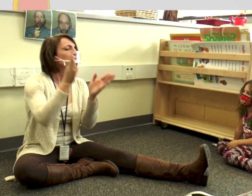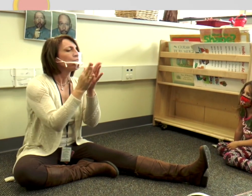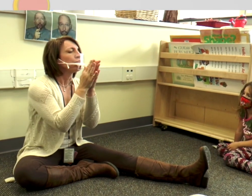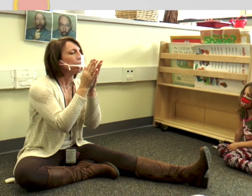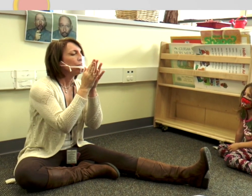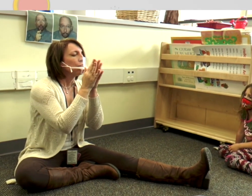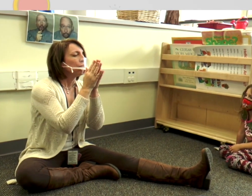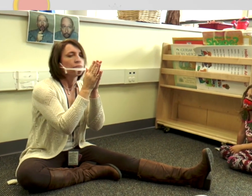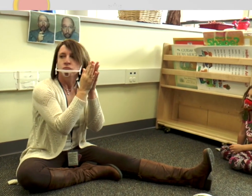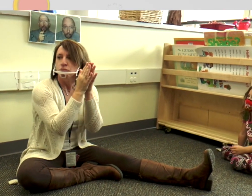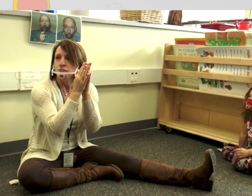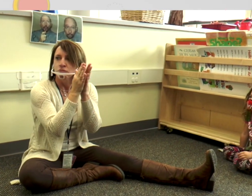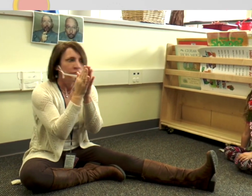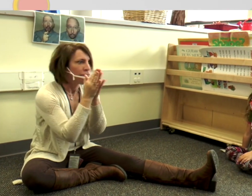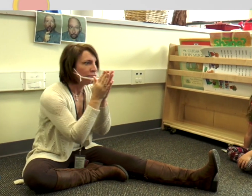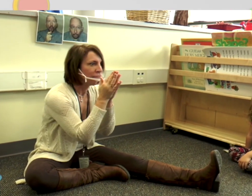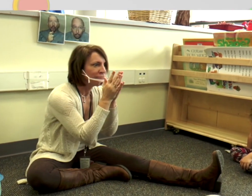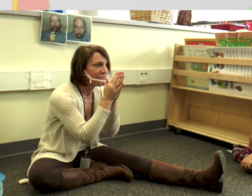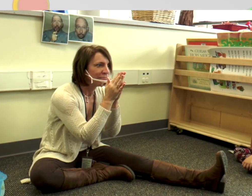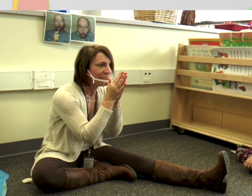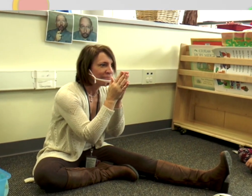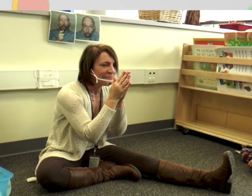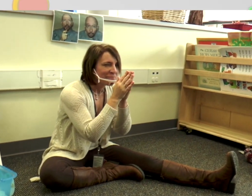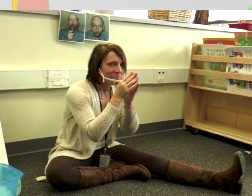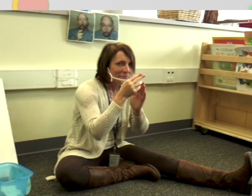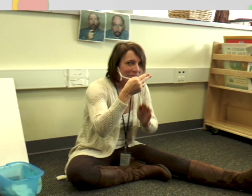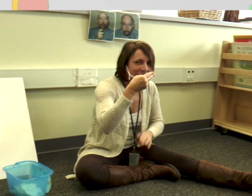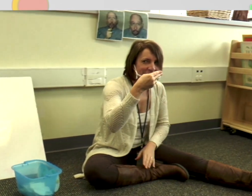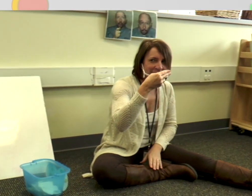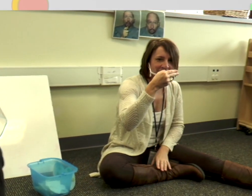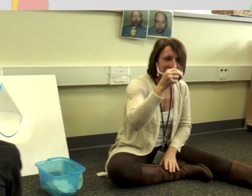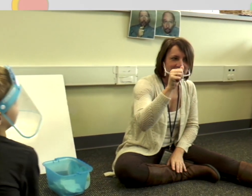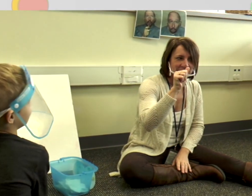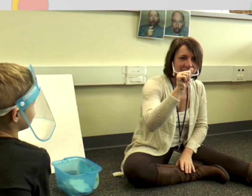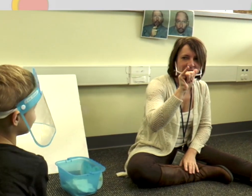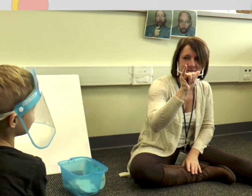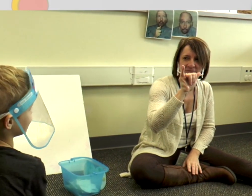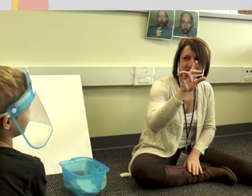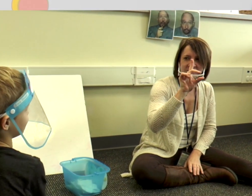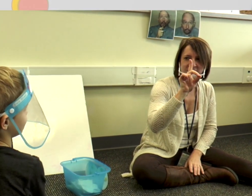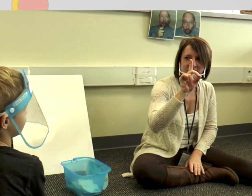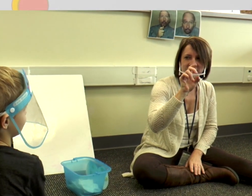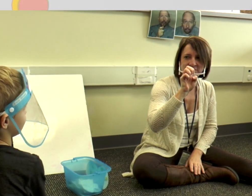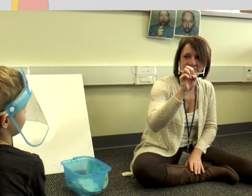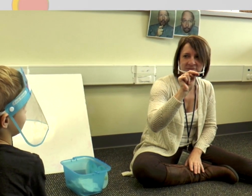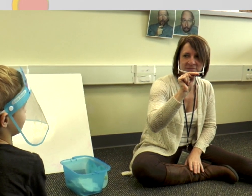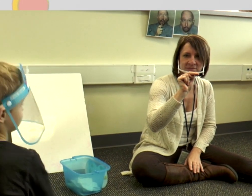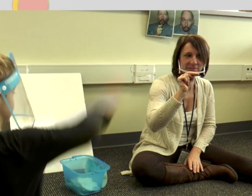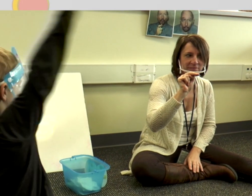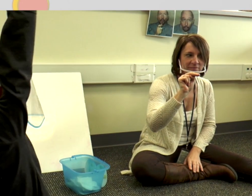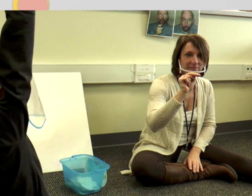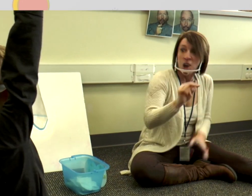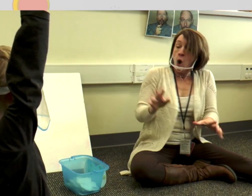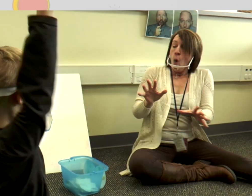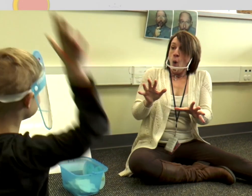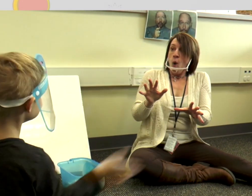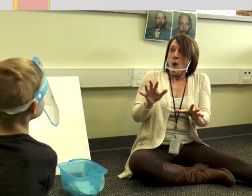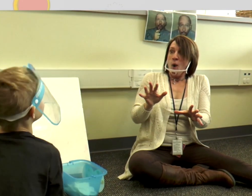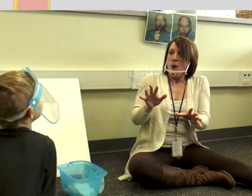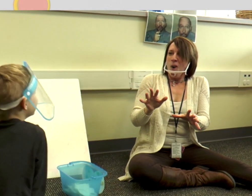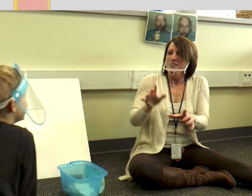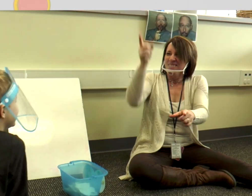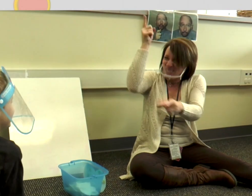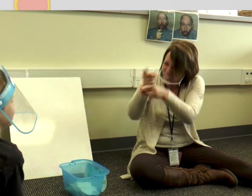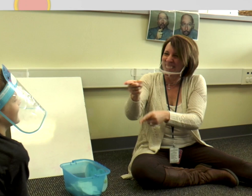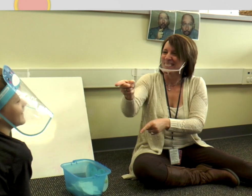early childhood years should provide a strong foundation for children to develop the skills and confidence necessary to become successful